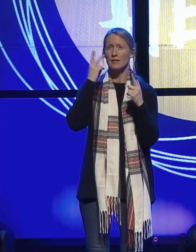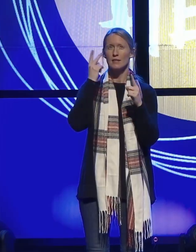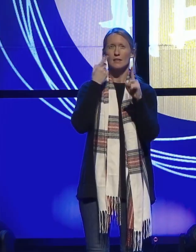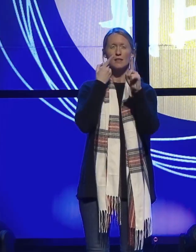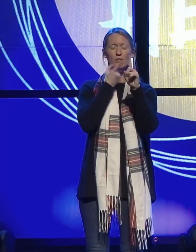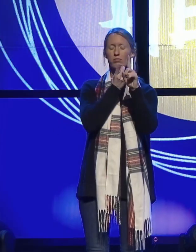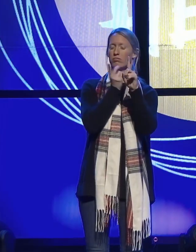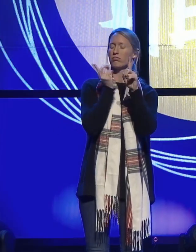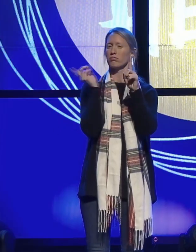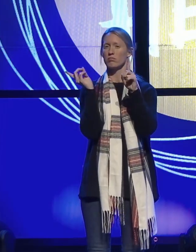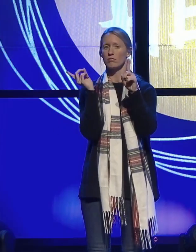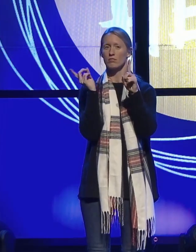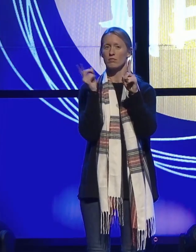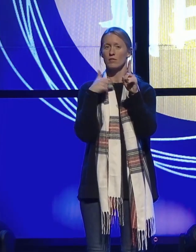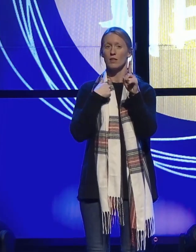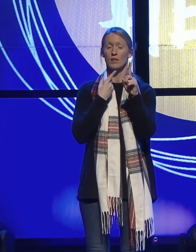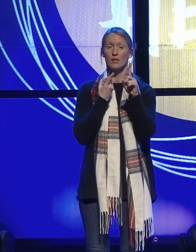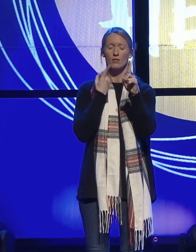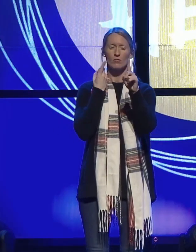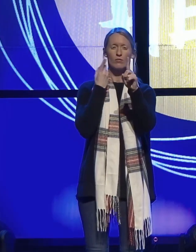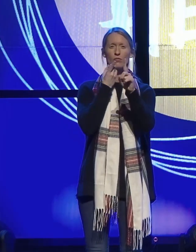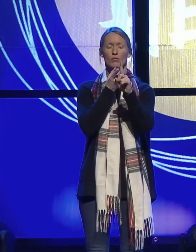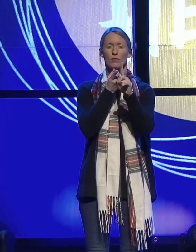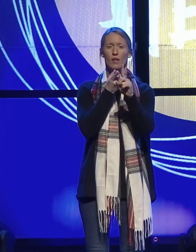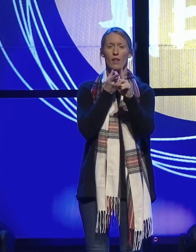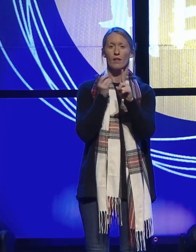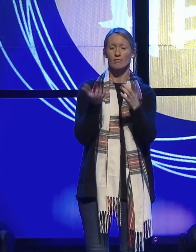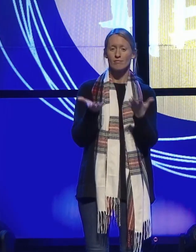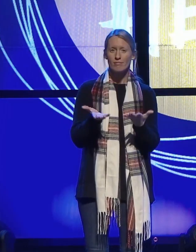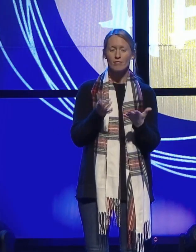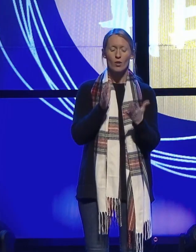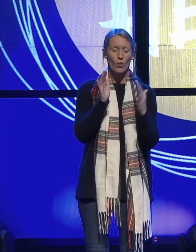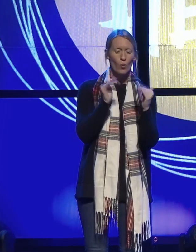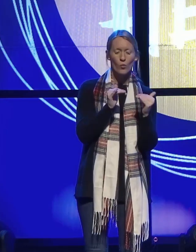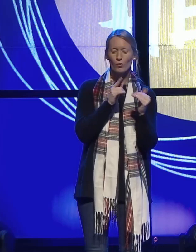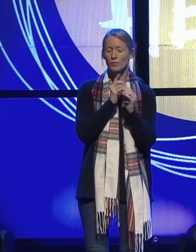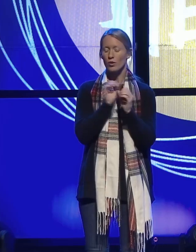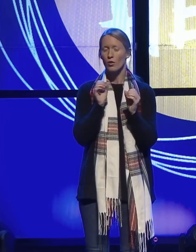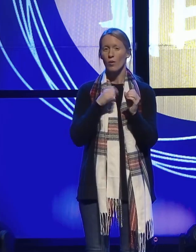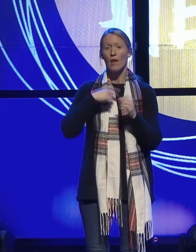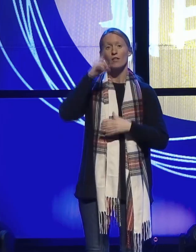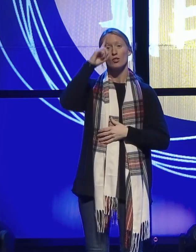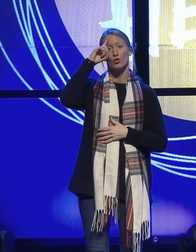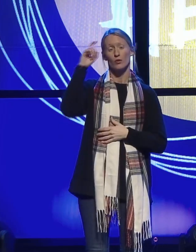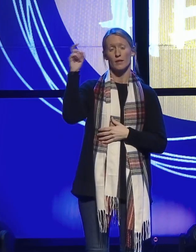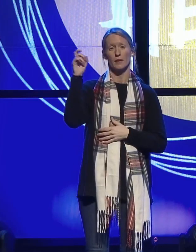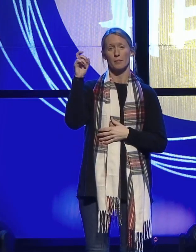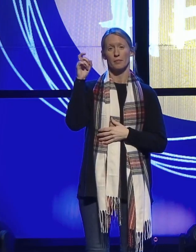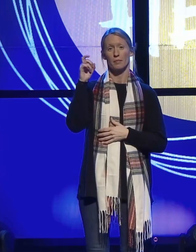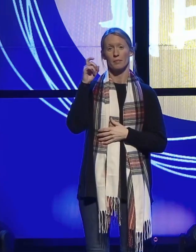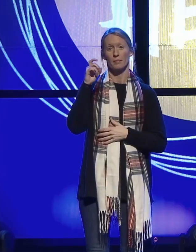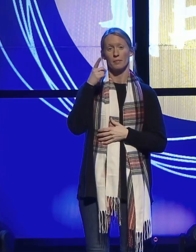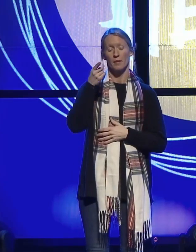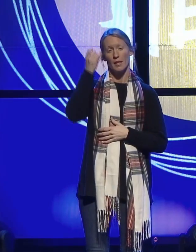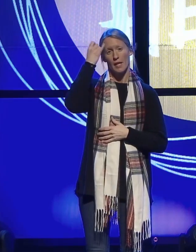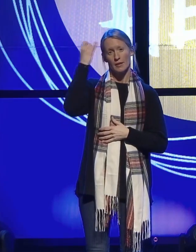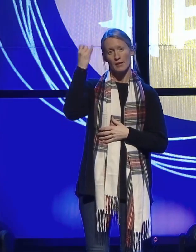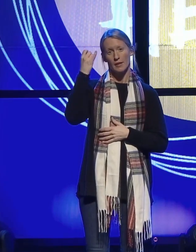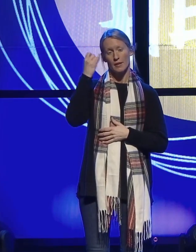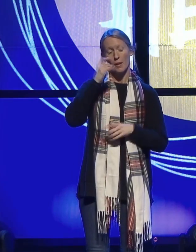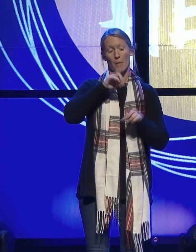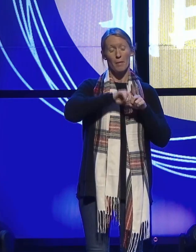the autonomy to get there, I don't have the means myself, I don't have hope, I have a dream. Now I have